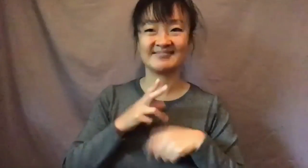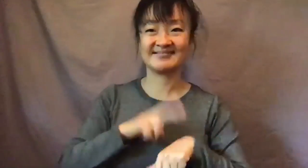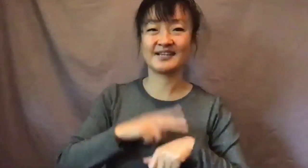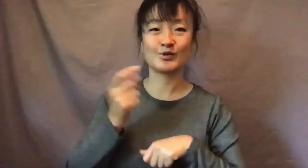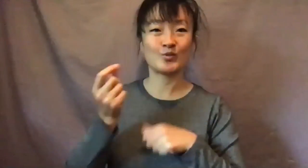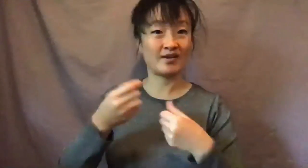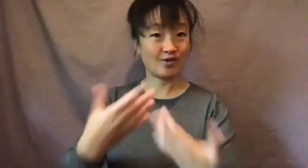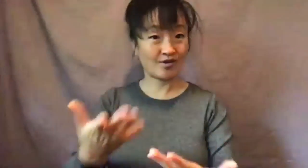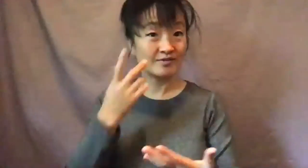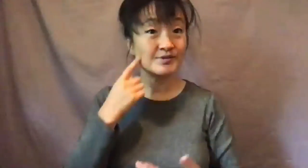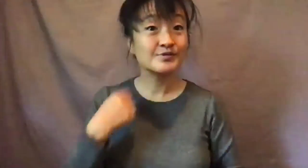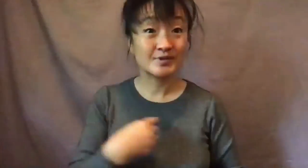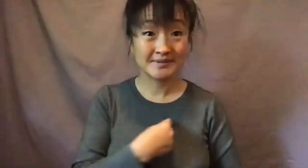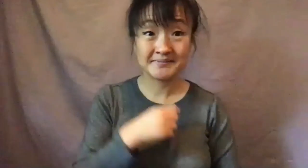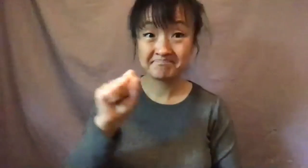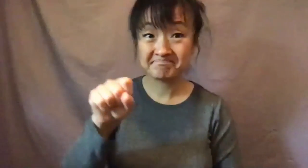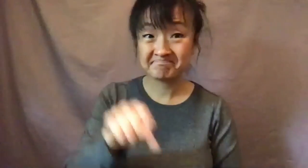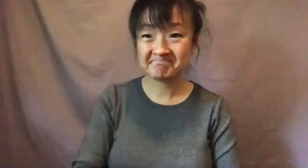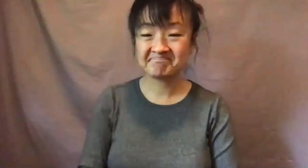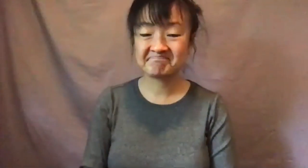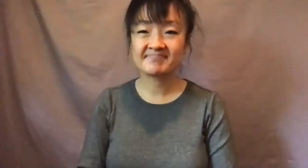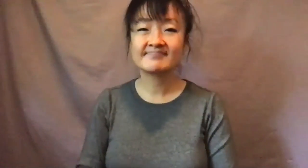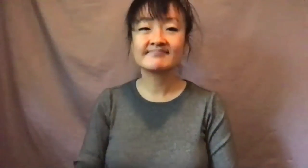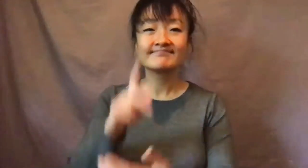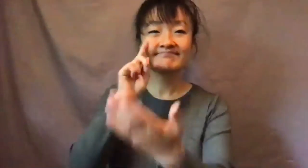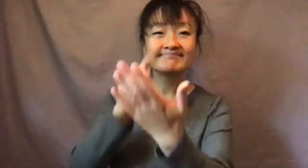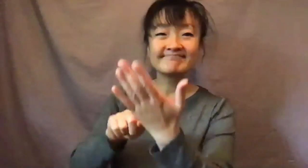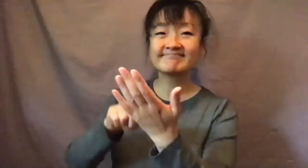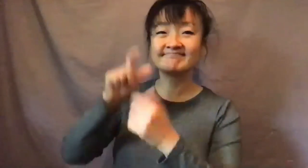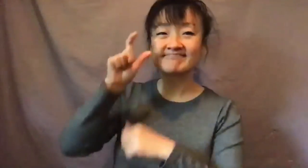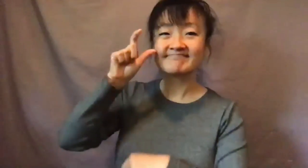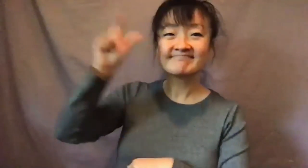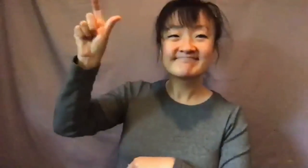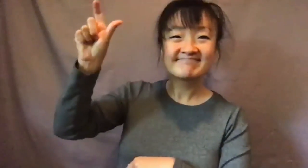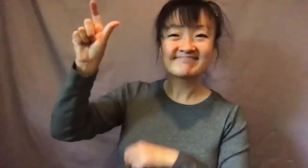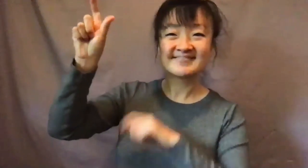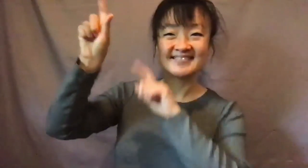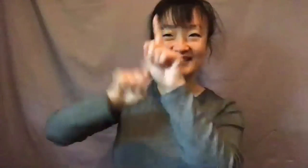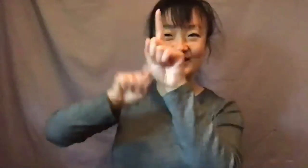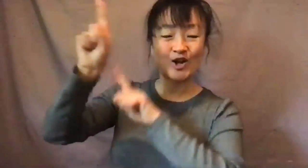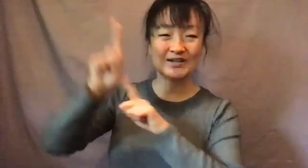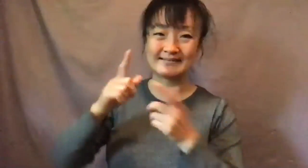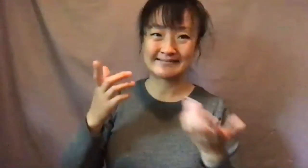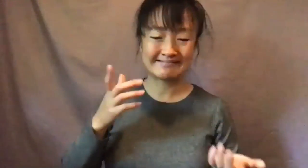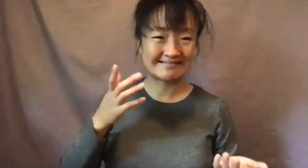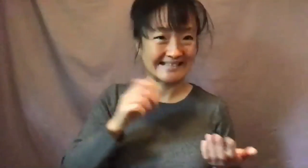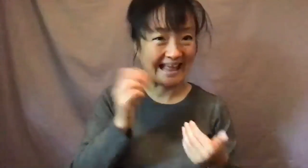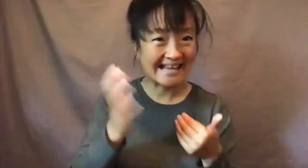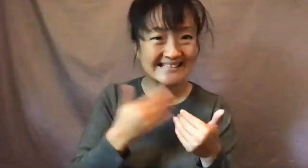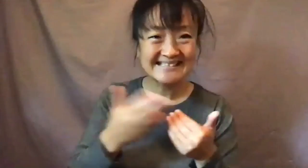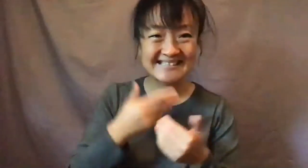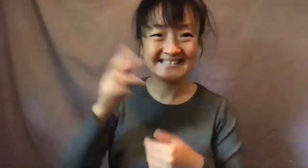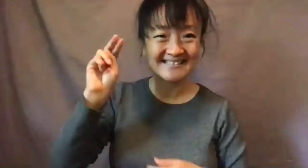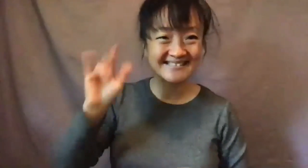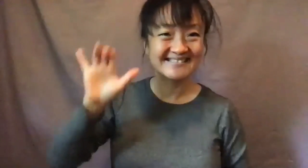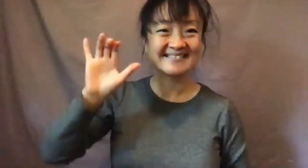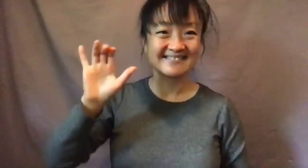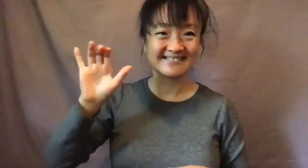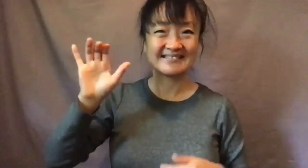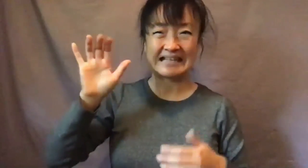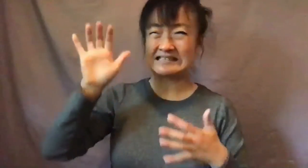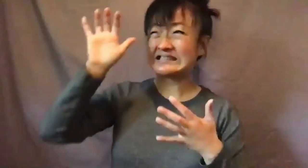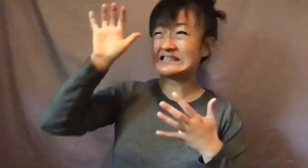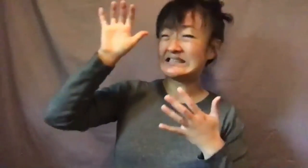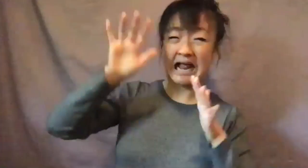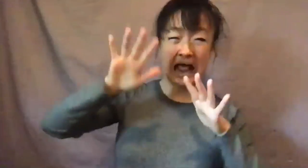us. Noticing the moon and the stars, yeah, not always easy from New York City, but they're there. Even if I look up and